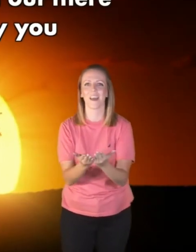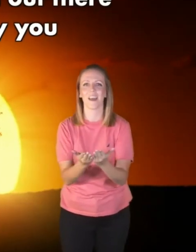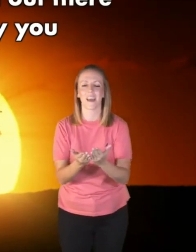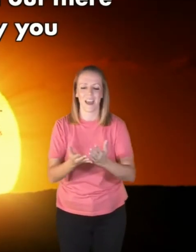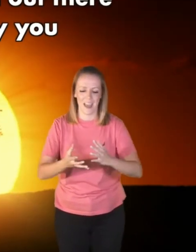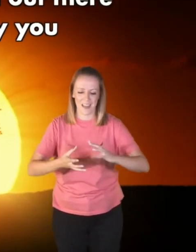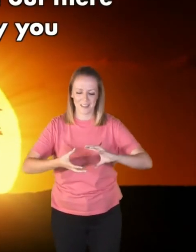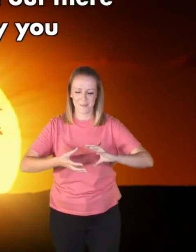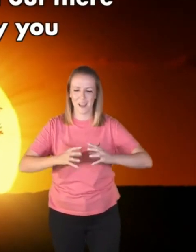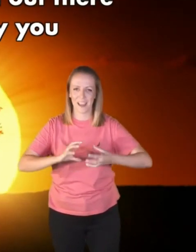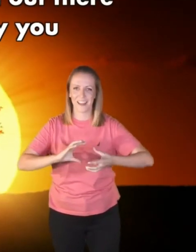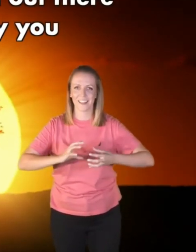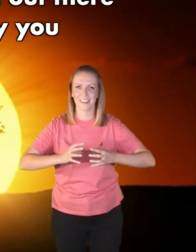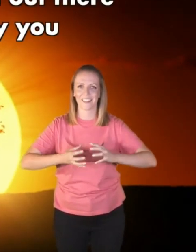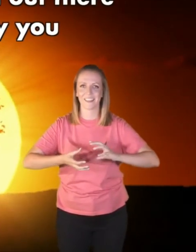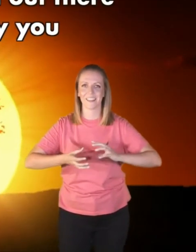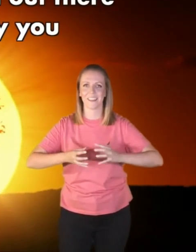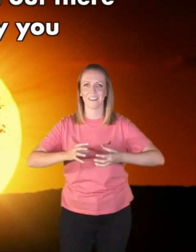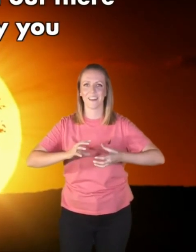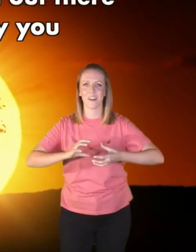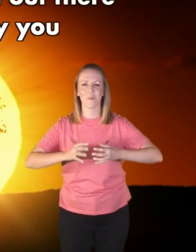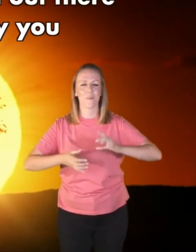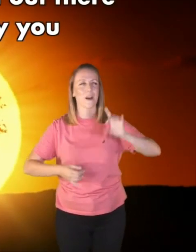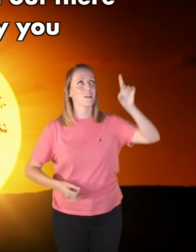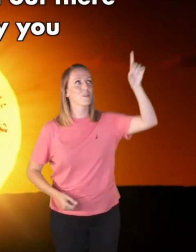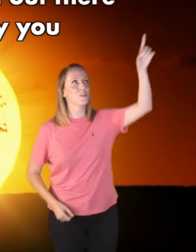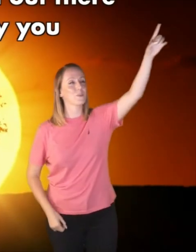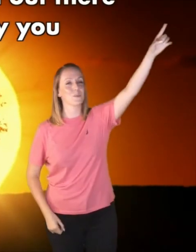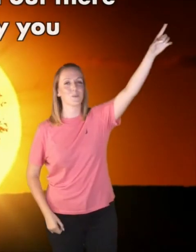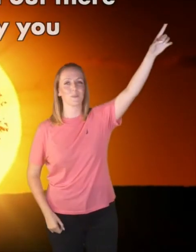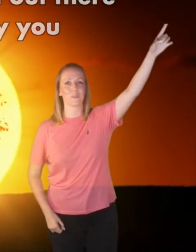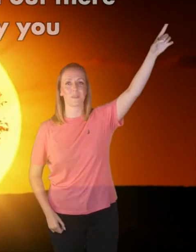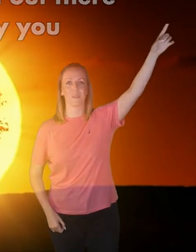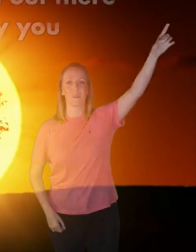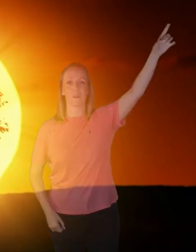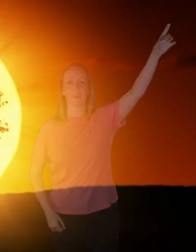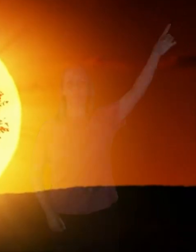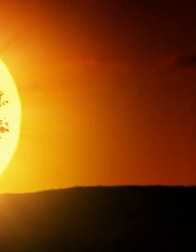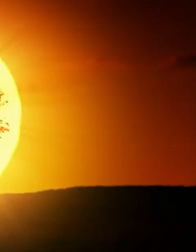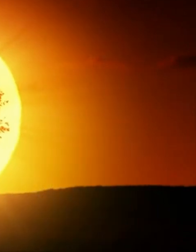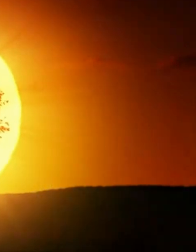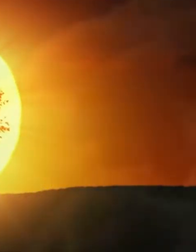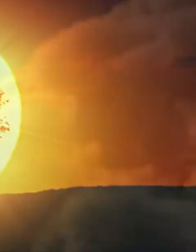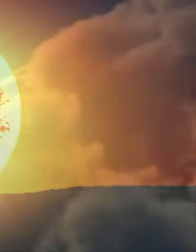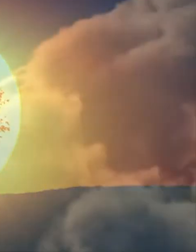out there, and it's made by you.